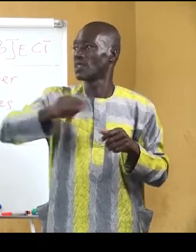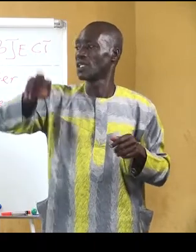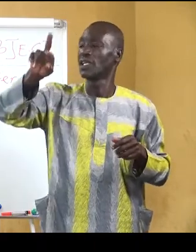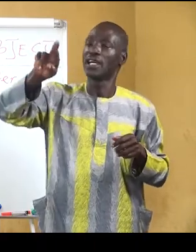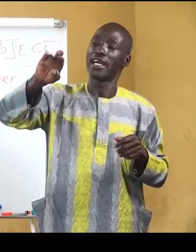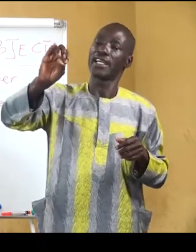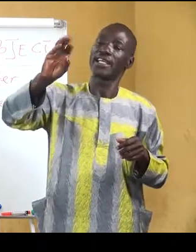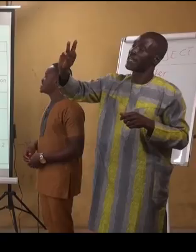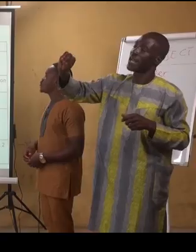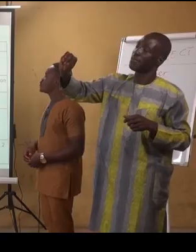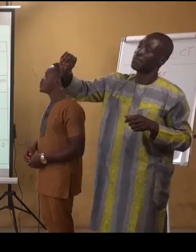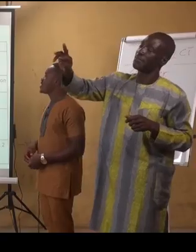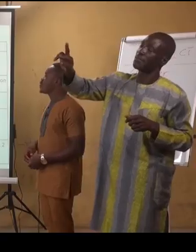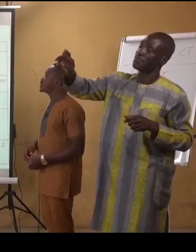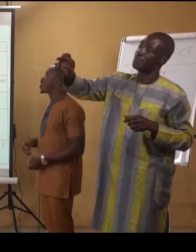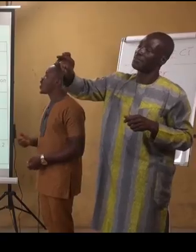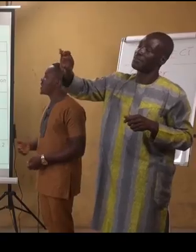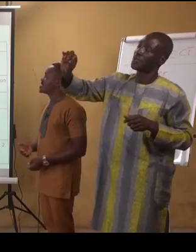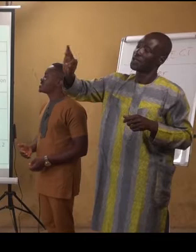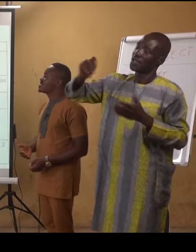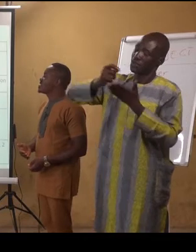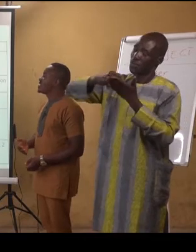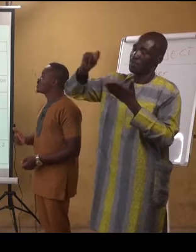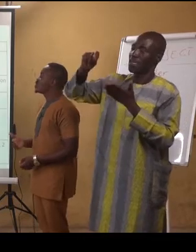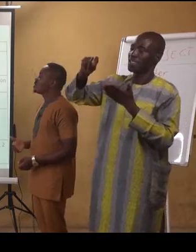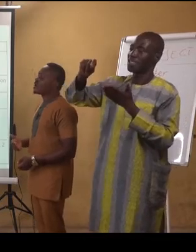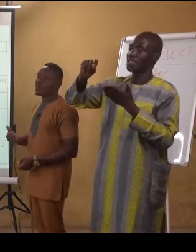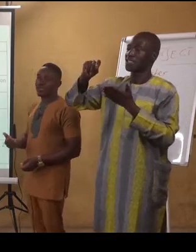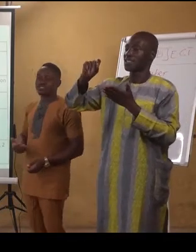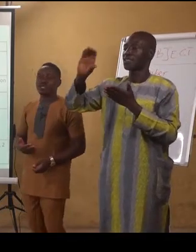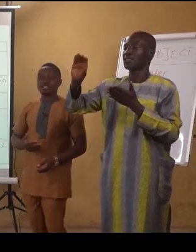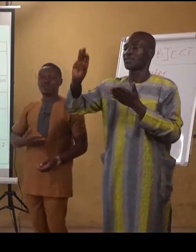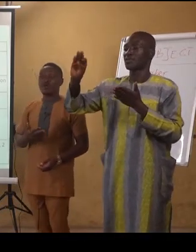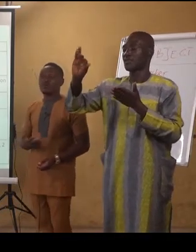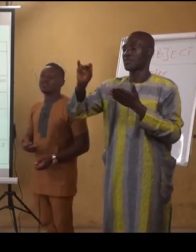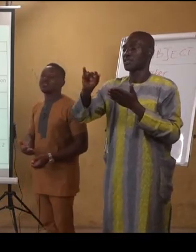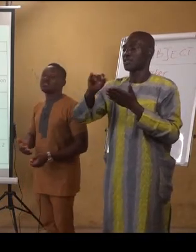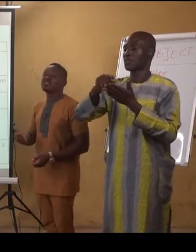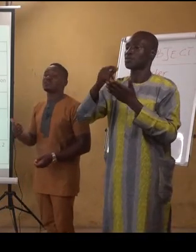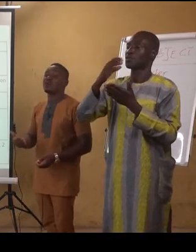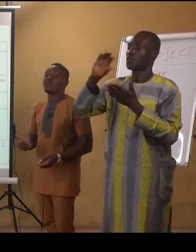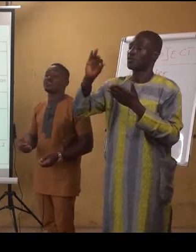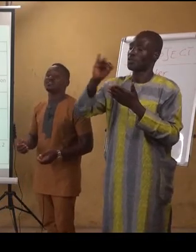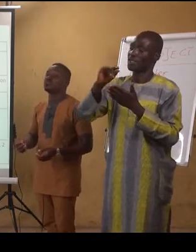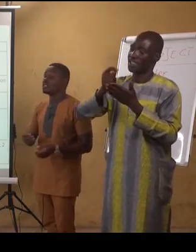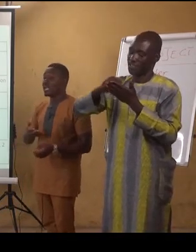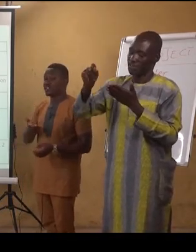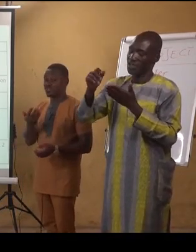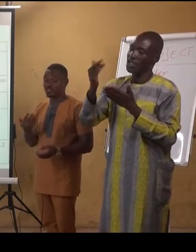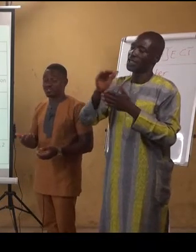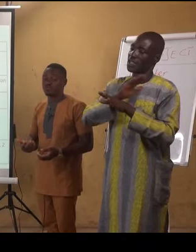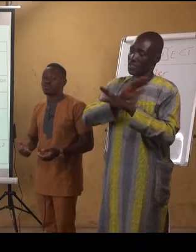remark. Is used to make what? Comments. It's used to make comments. When they say comments, these comments, they don't